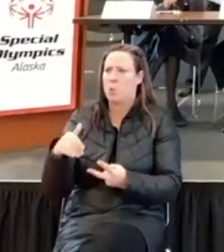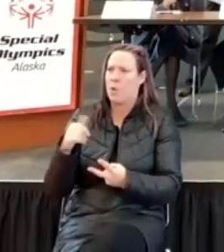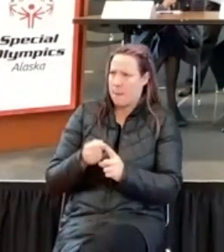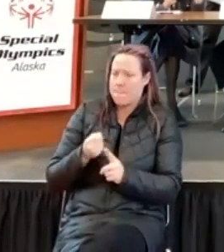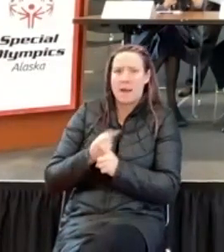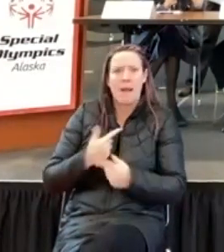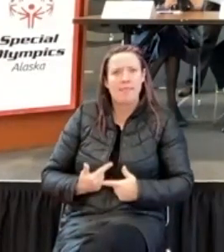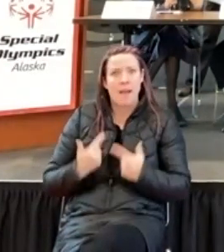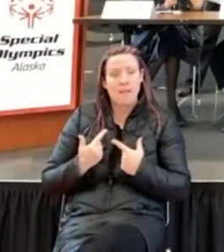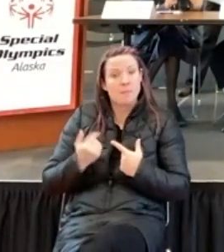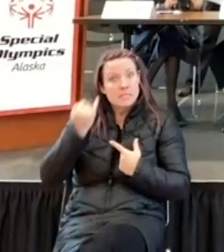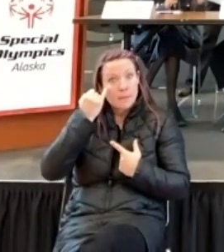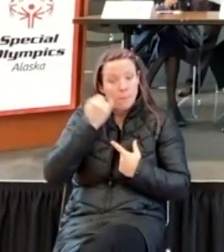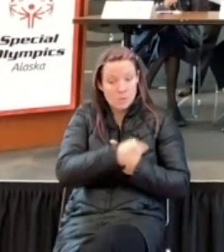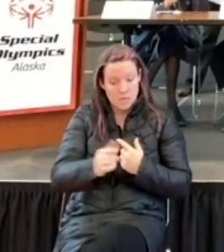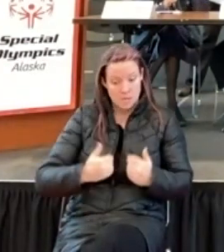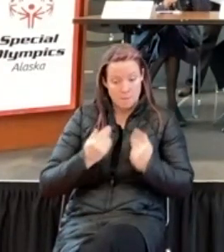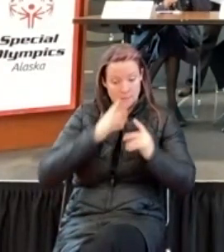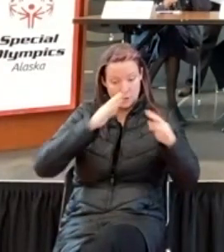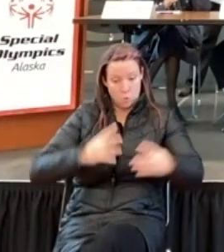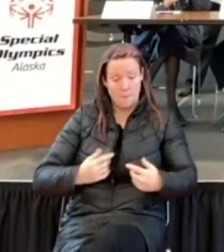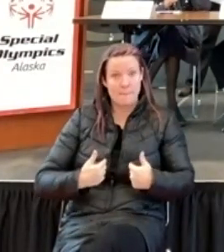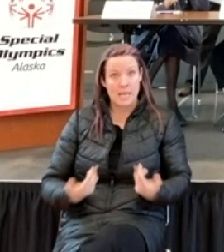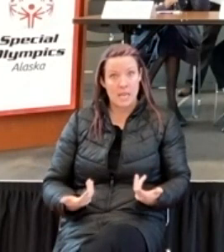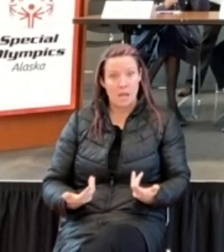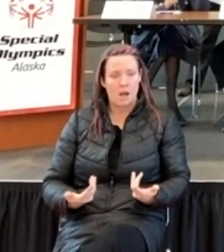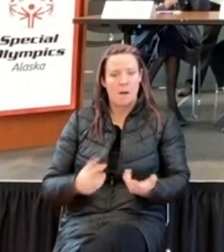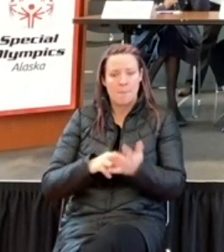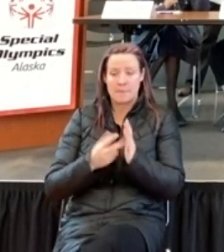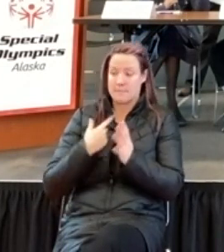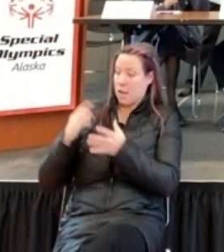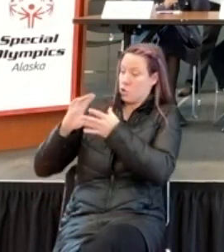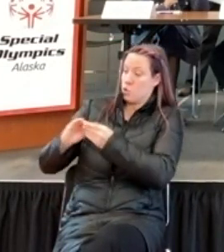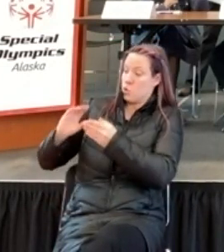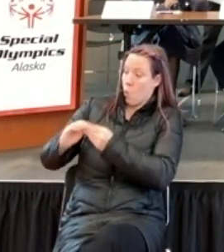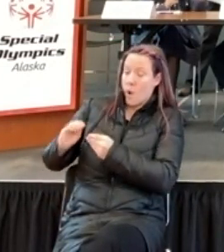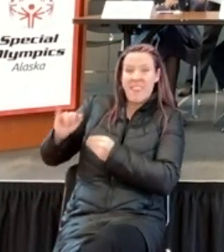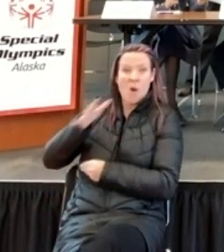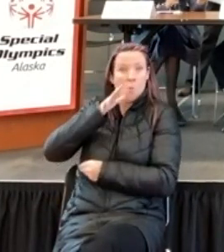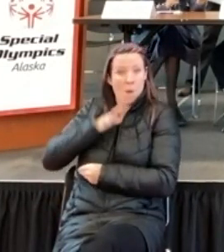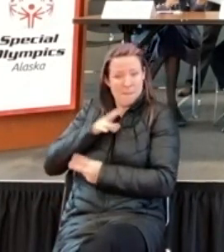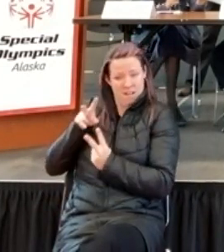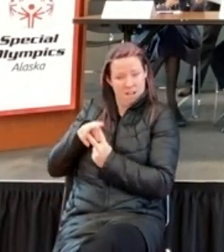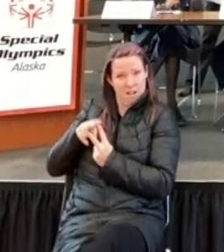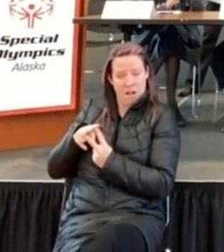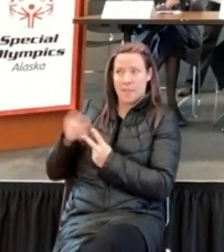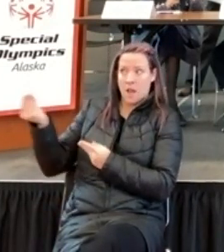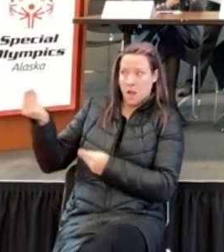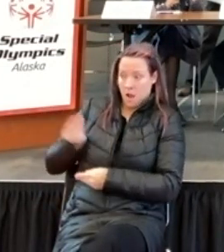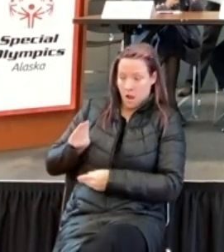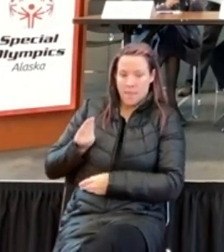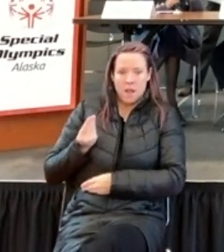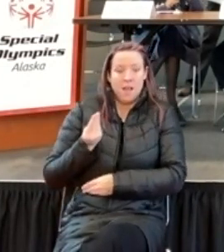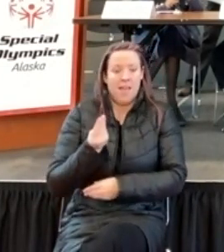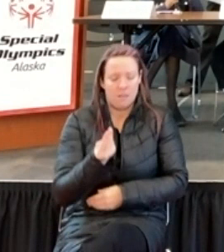people don't talk to me, the legacy of women like an Eleanor Roosevelt or a Helen